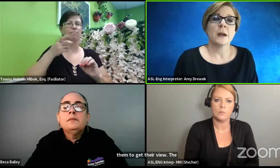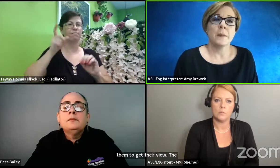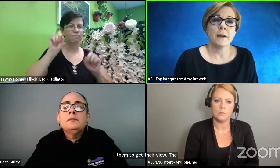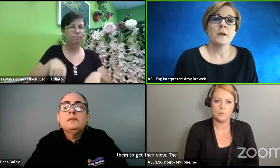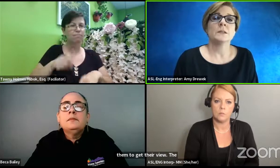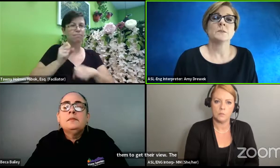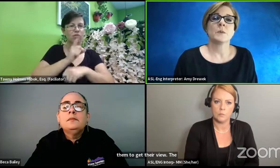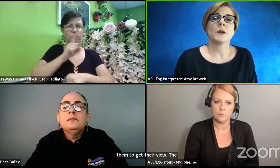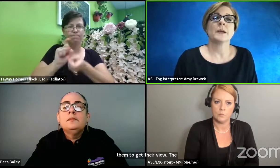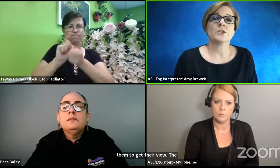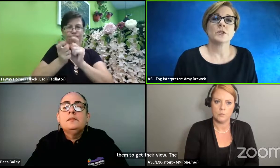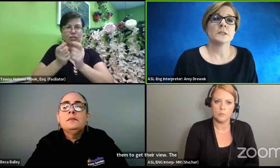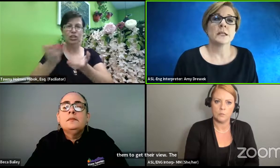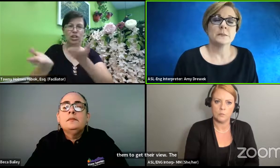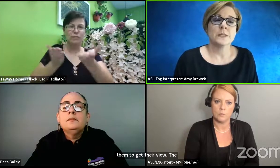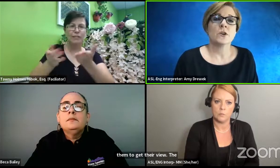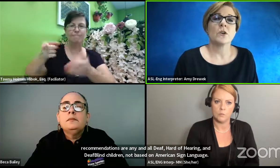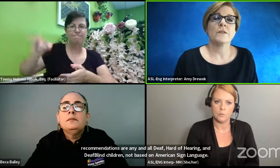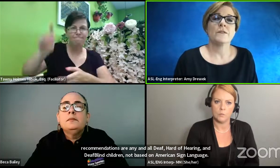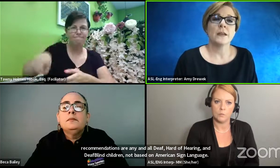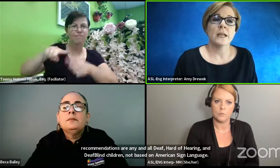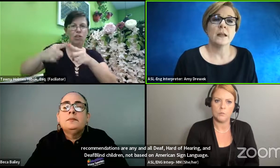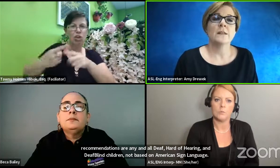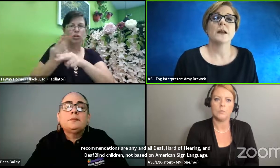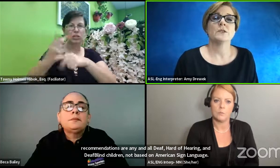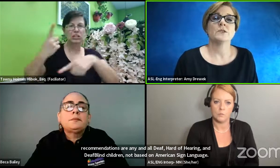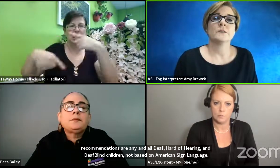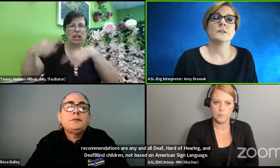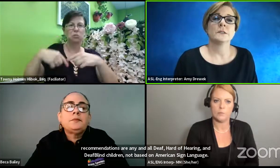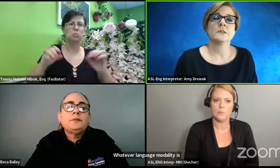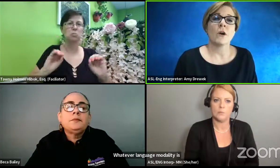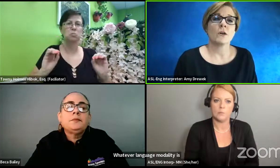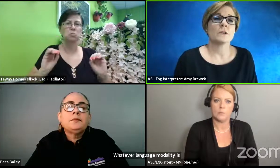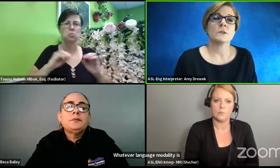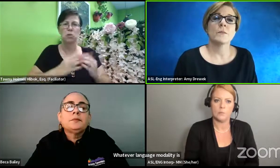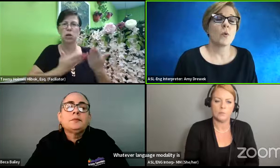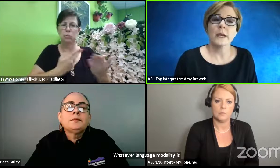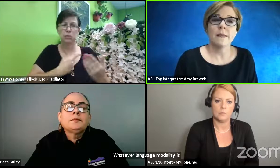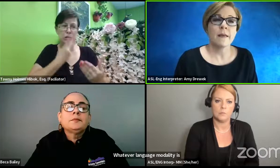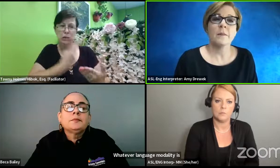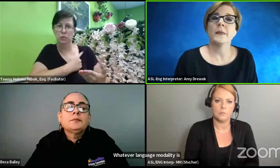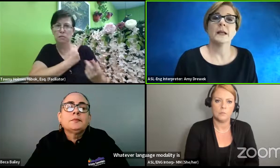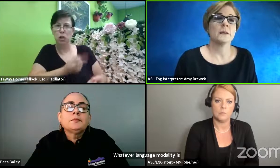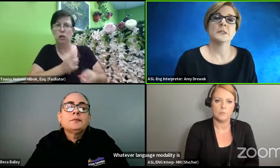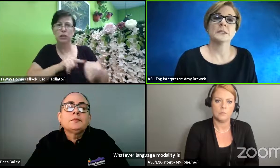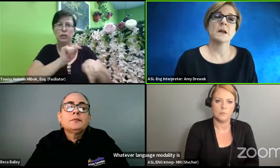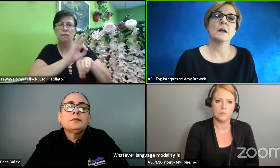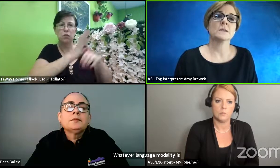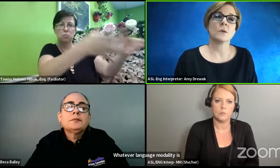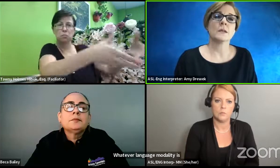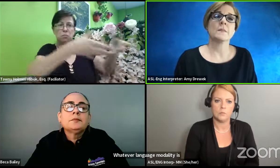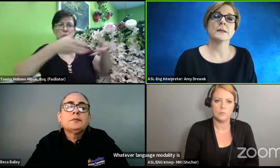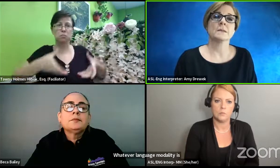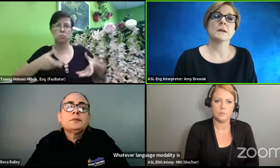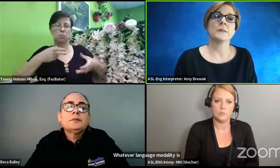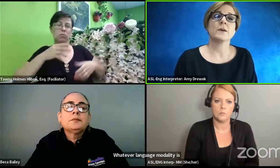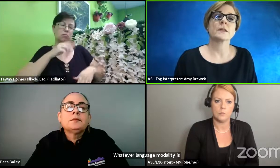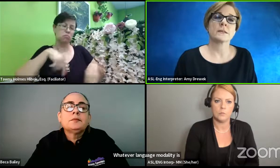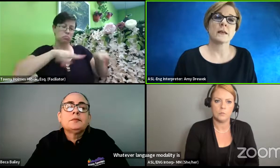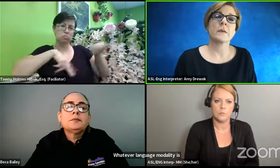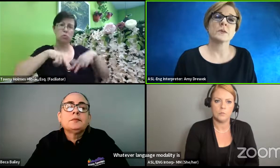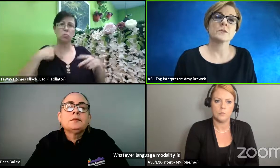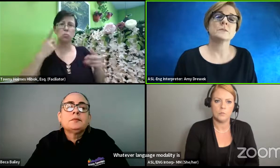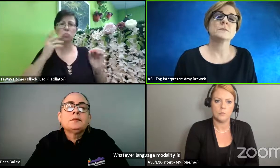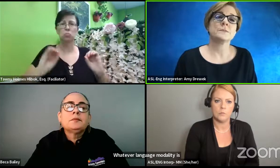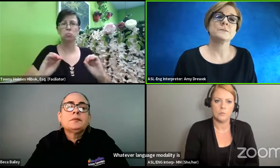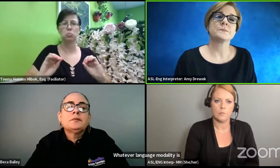is chosen by parents, we want to make sure assessments are fitting, that services are supporting them. It was not solely based on